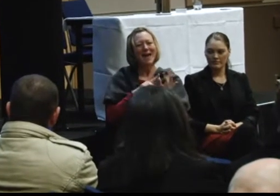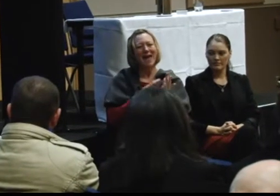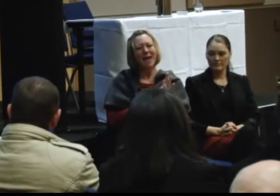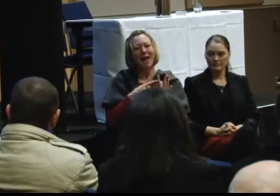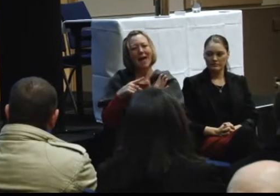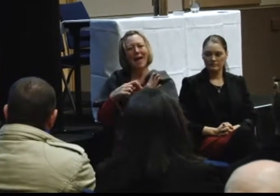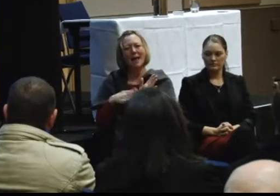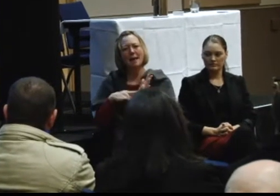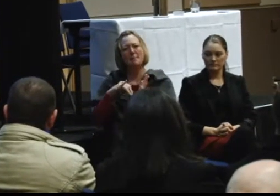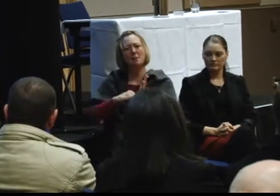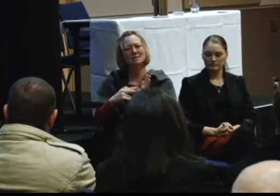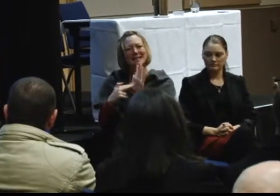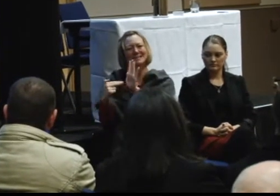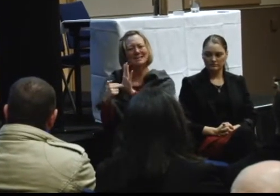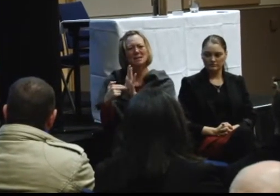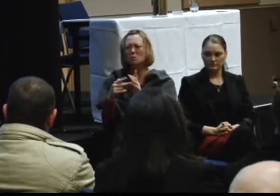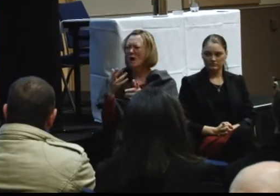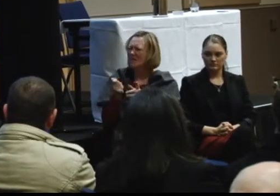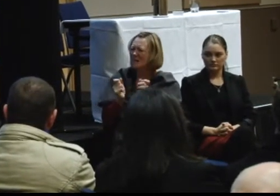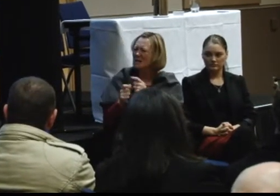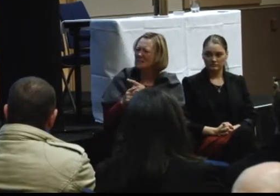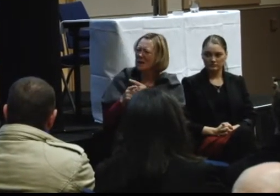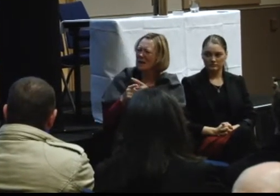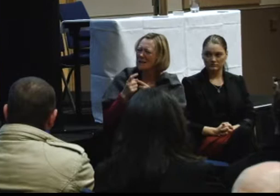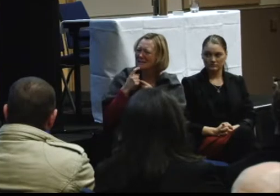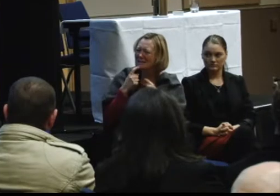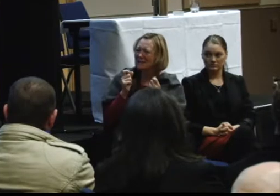think, do you have an easy to remember email address, Claire? It's